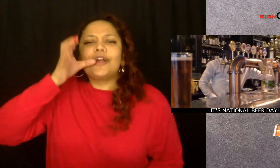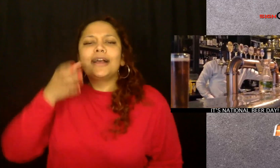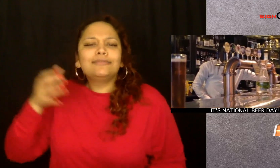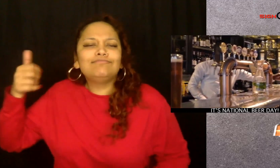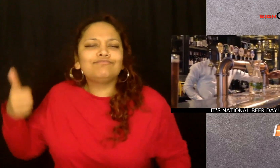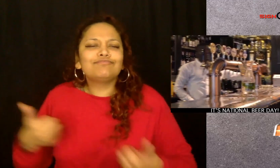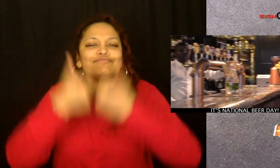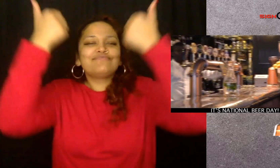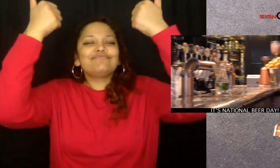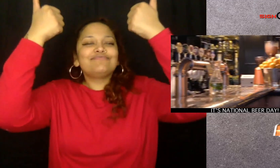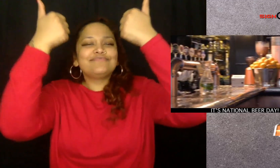Enjoy!